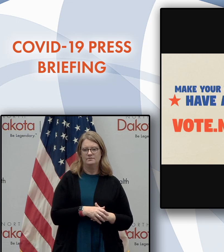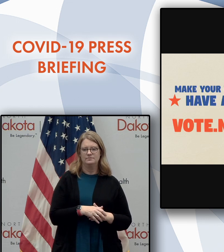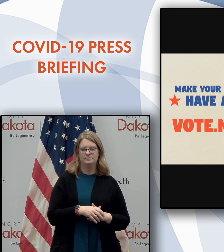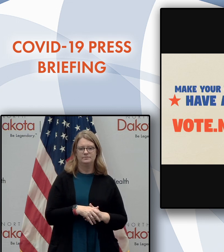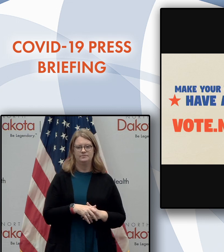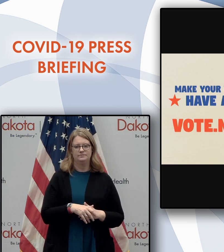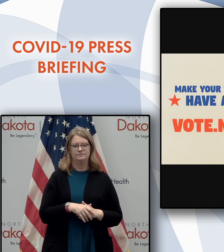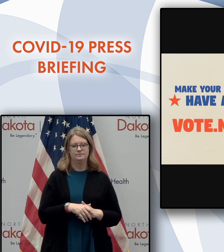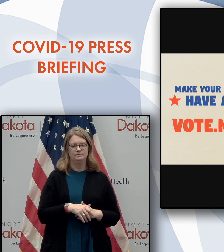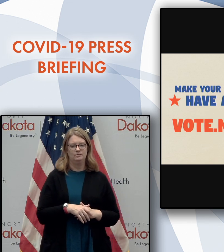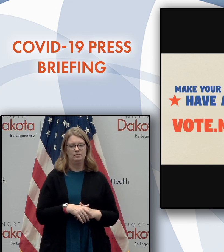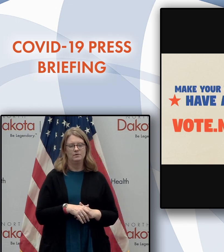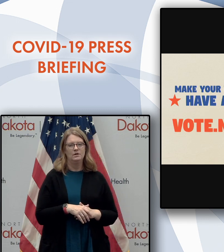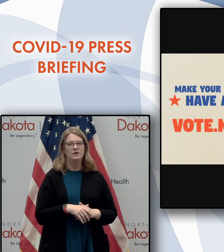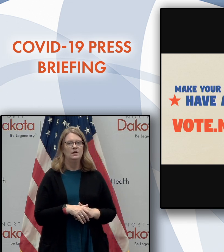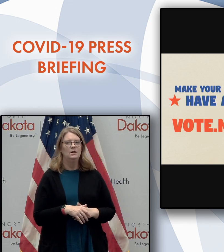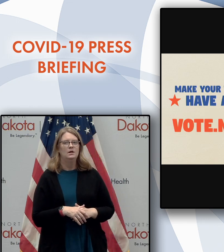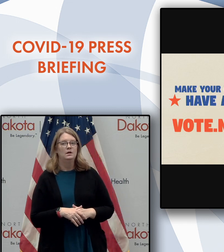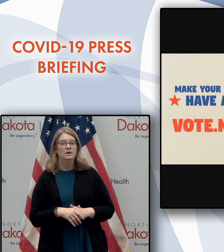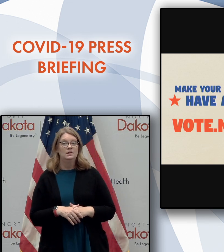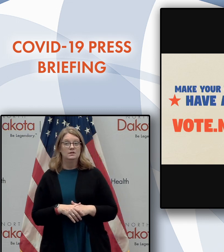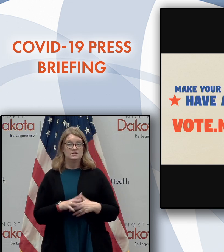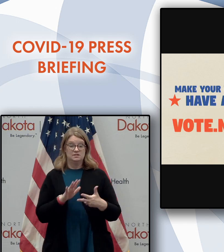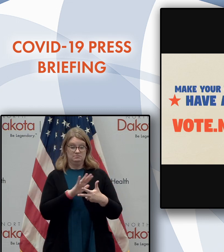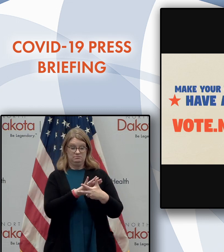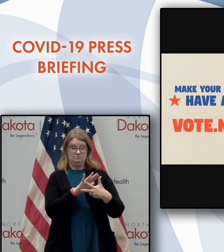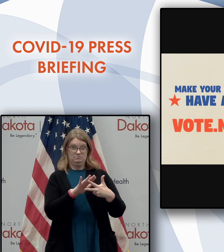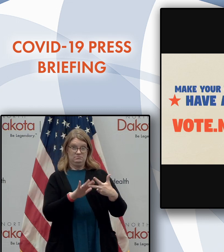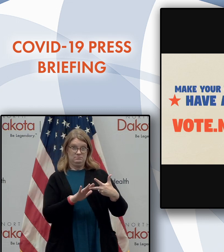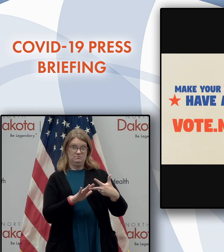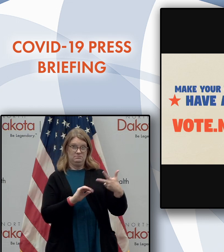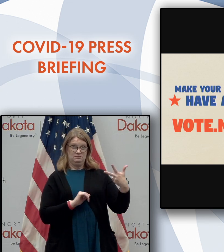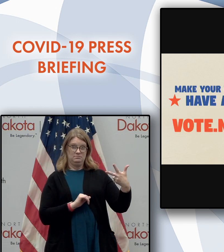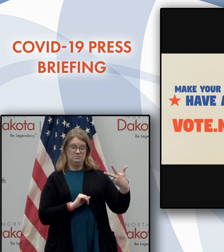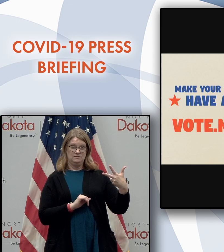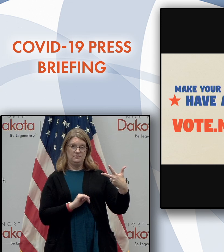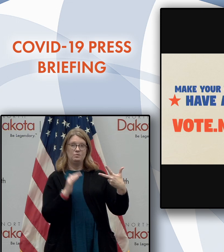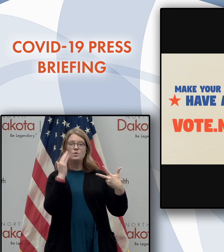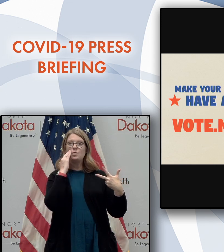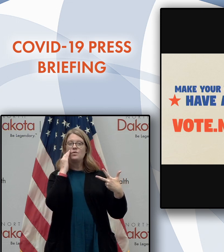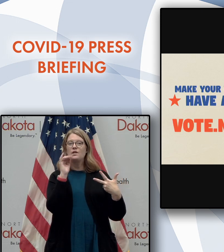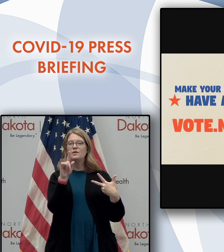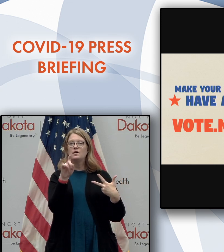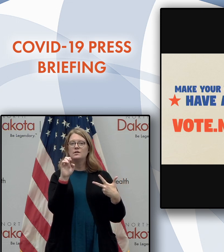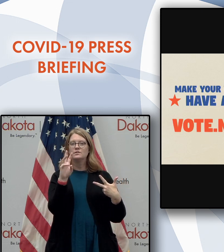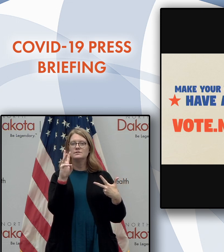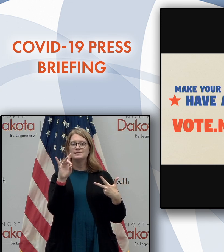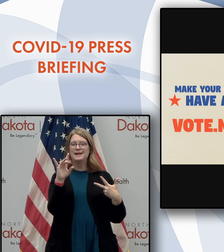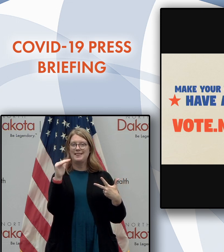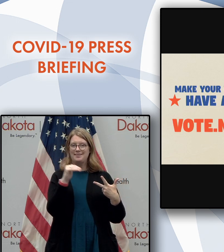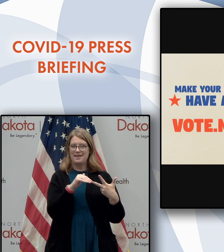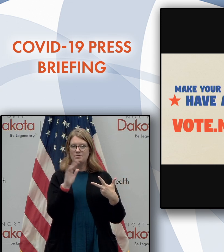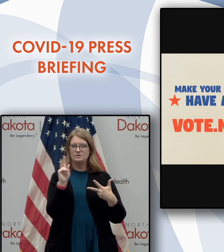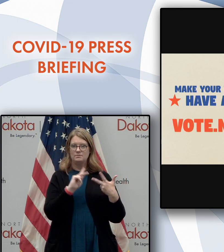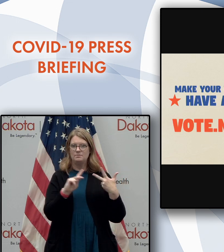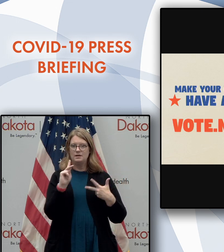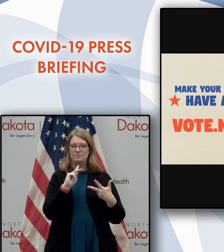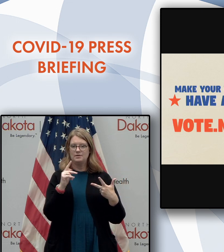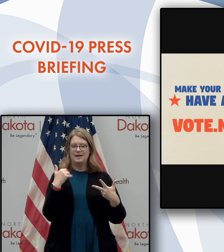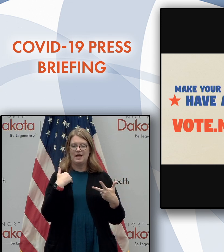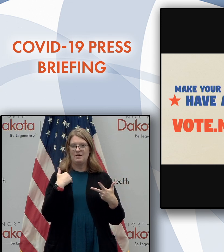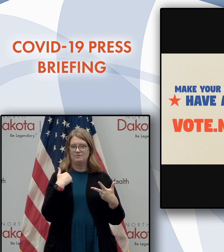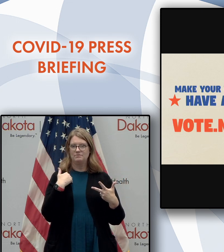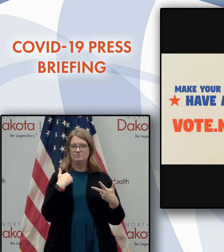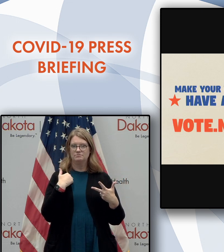of this morning, in terms of those three options, we already know that 168,000 people have elected